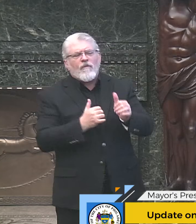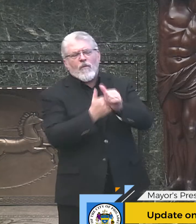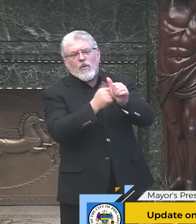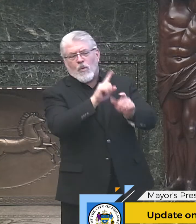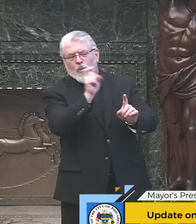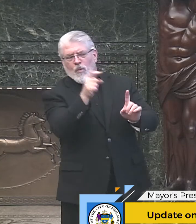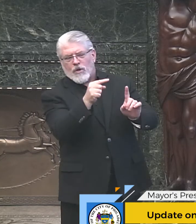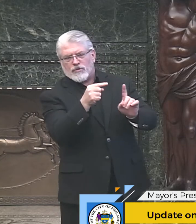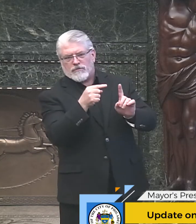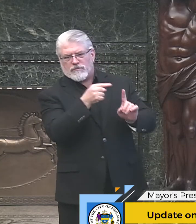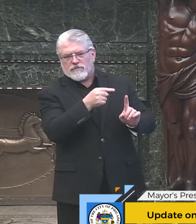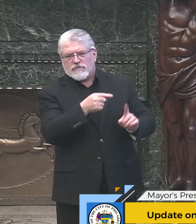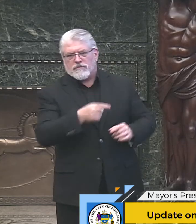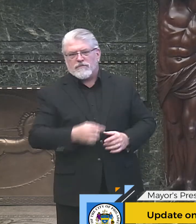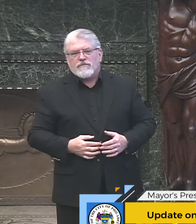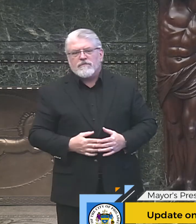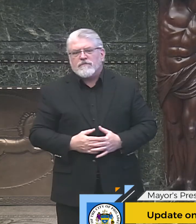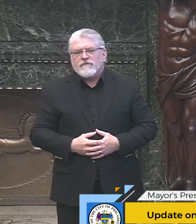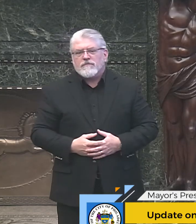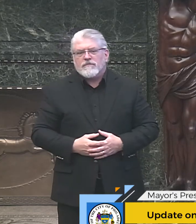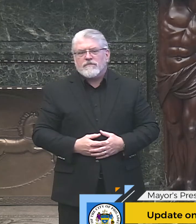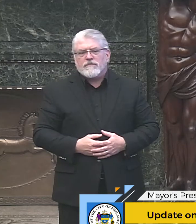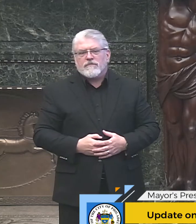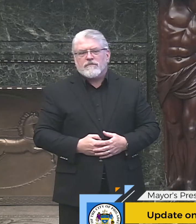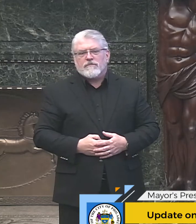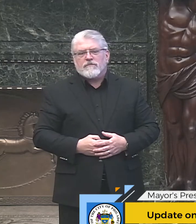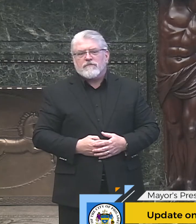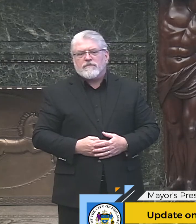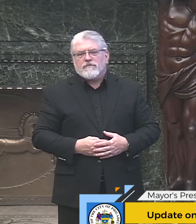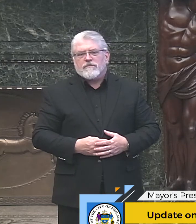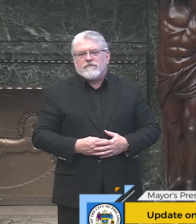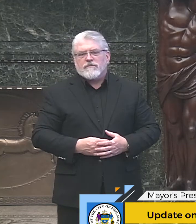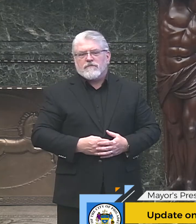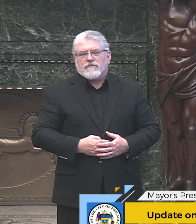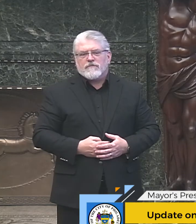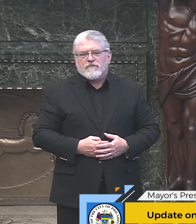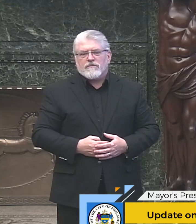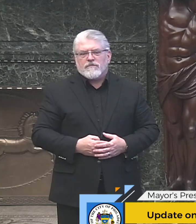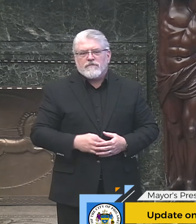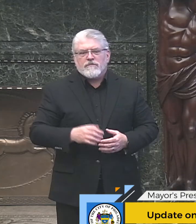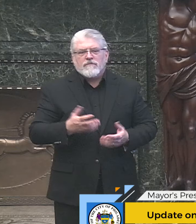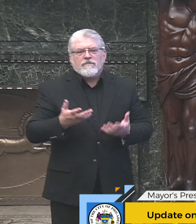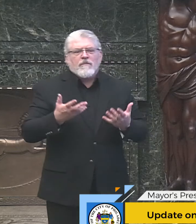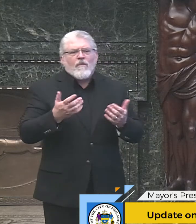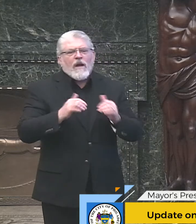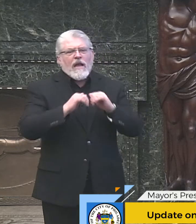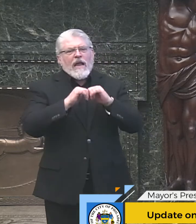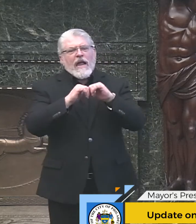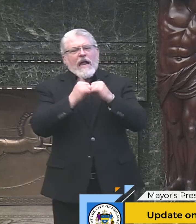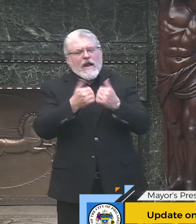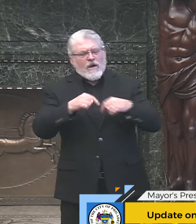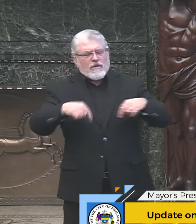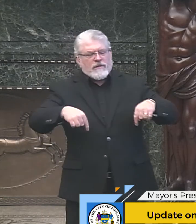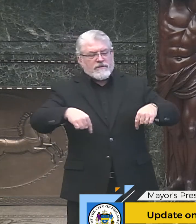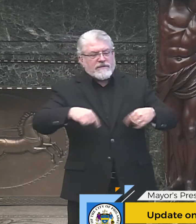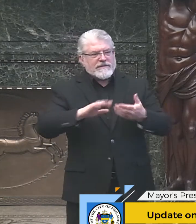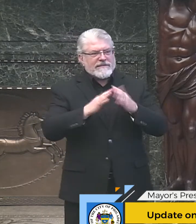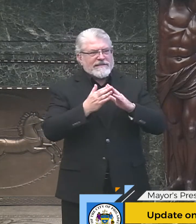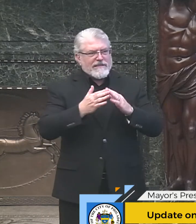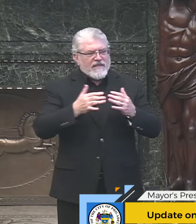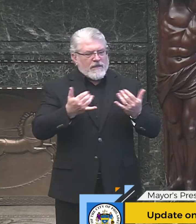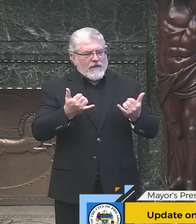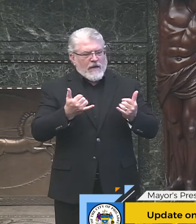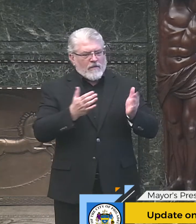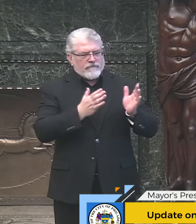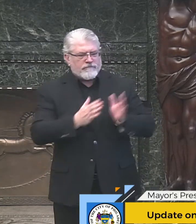other facilities to prevent the spread among this vulnerable population? So, there is a series of steps that we recommended